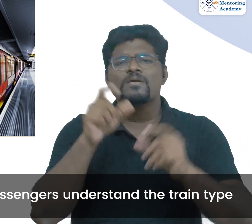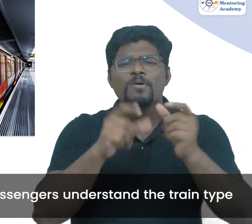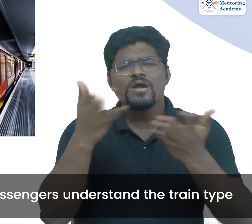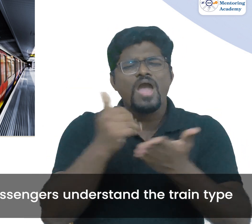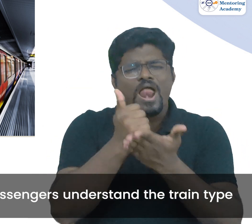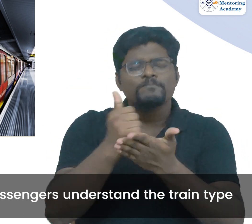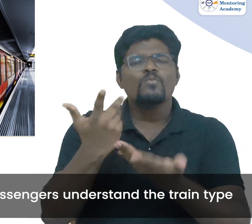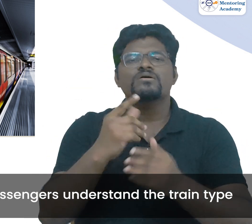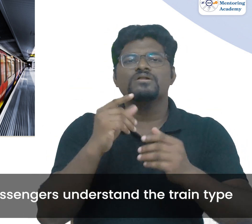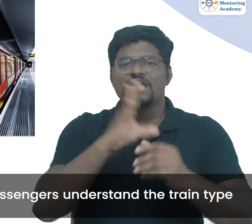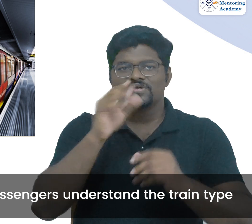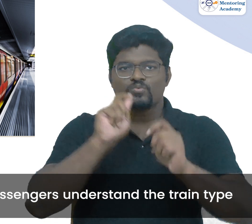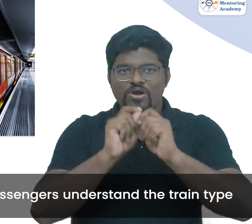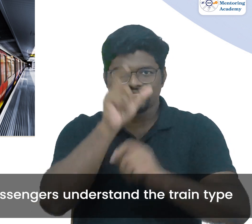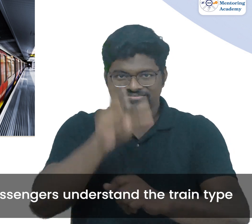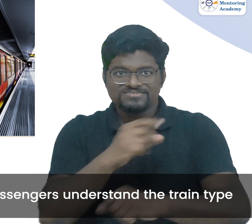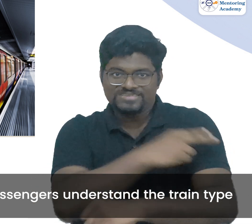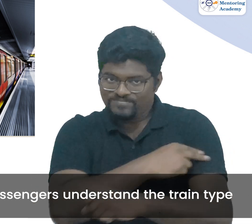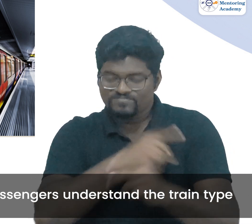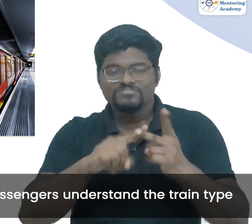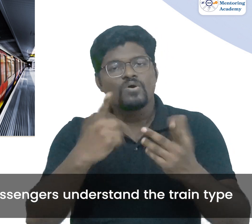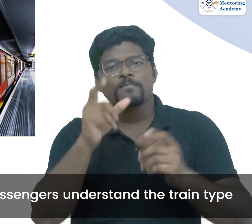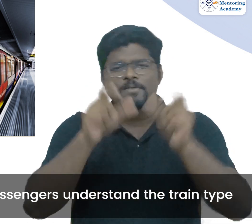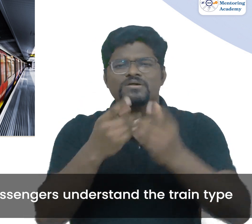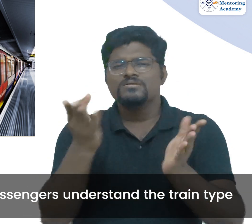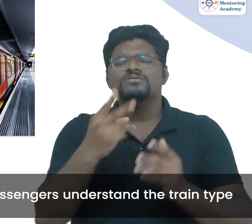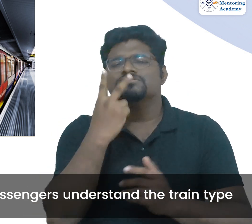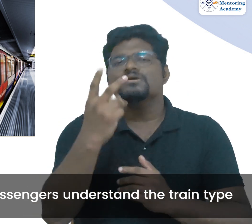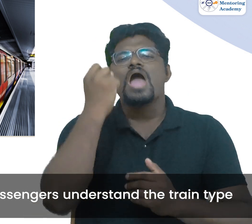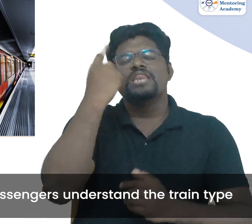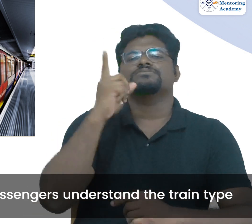It helps railway staff and passengers understand the train type.